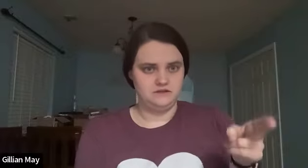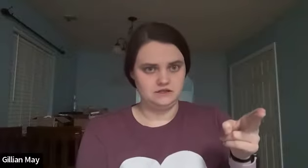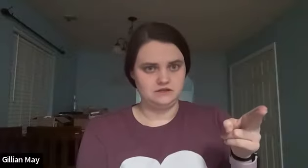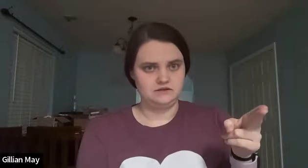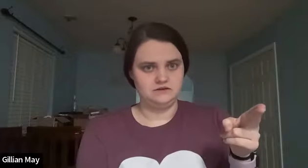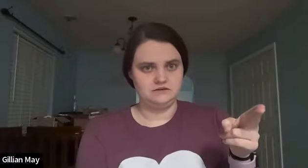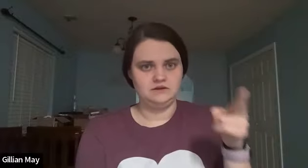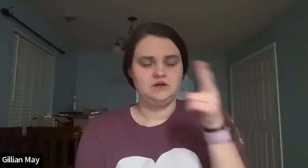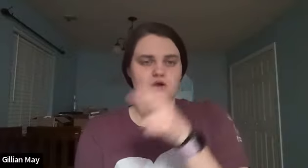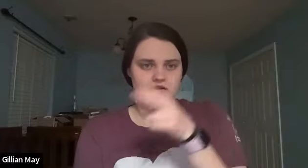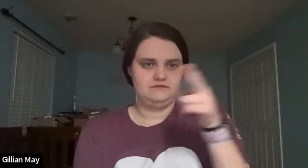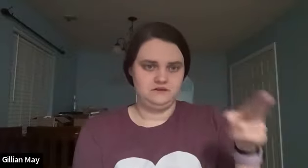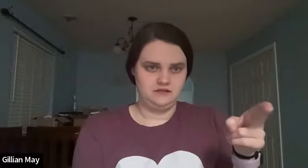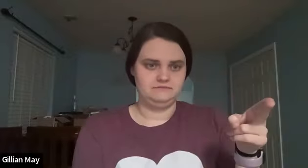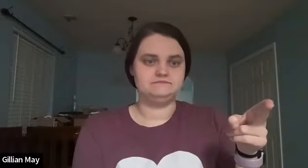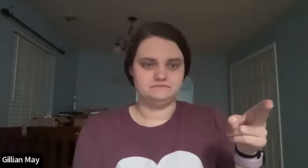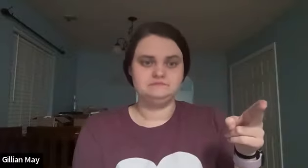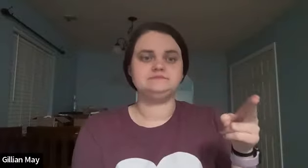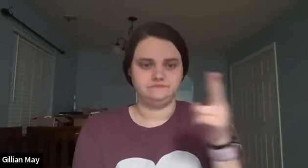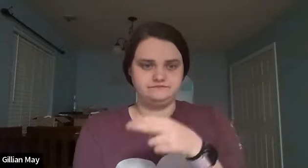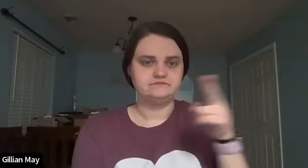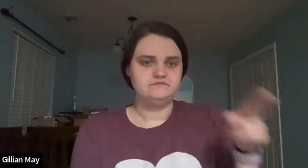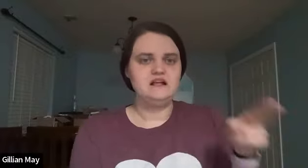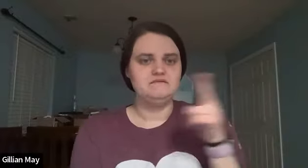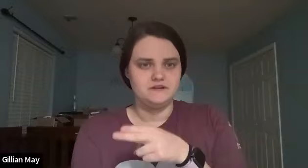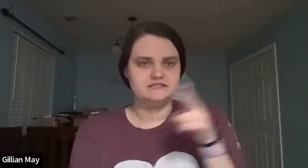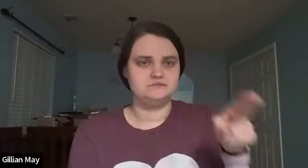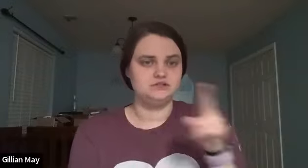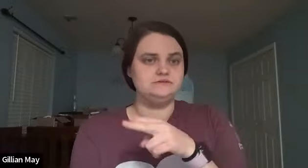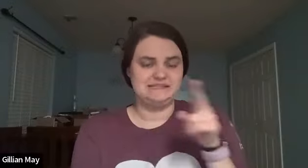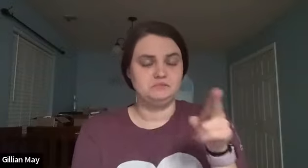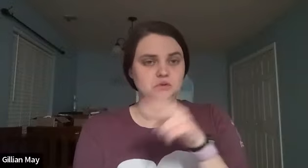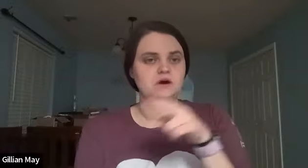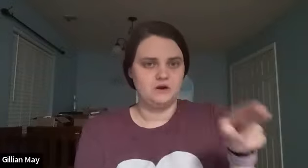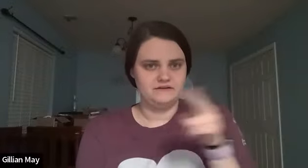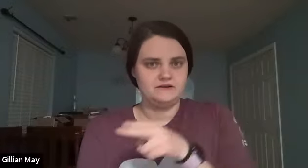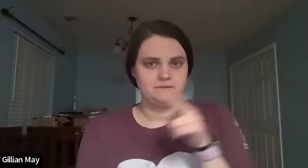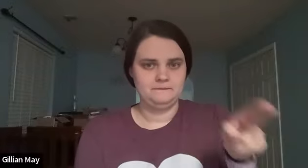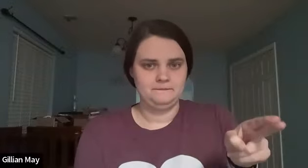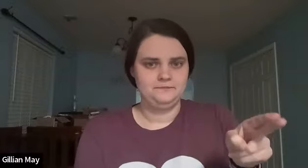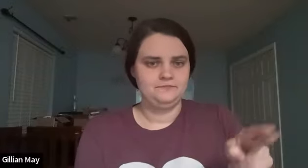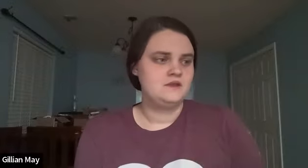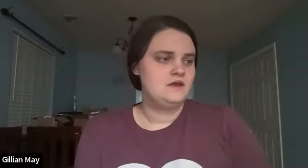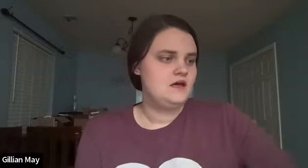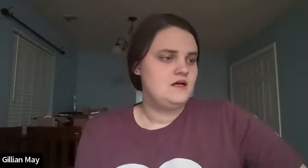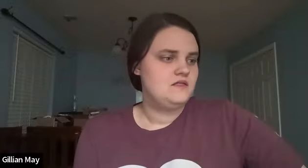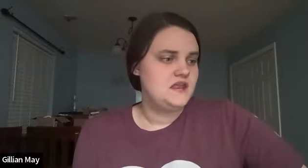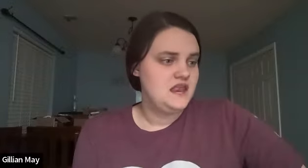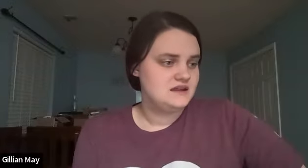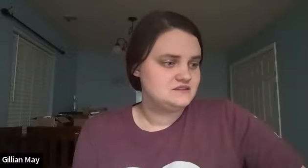hearing. Hard of hearing. Very simple. Simple. Hard of hearing. The next